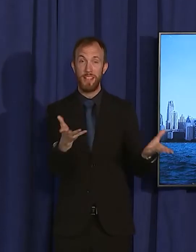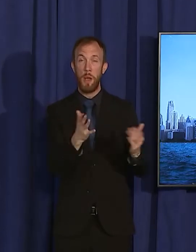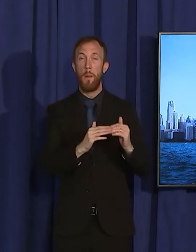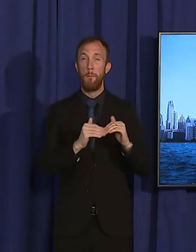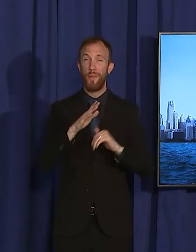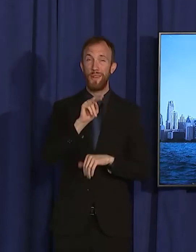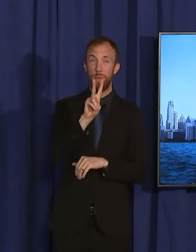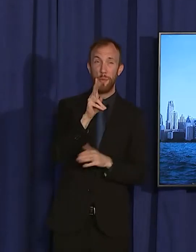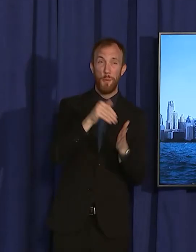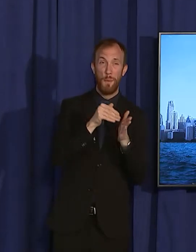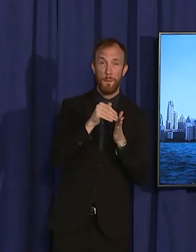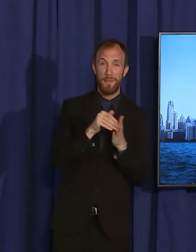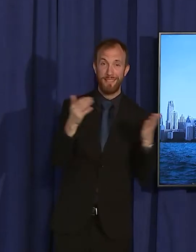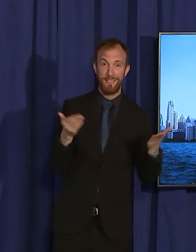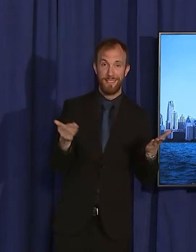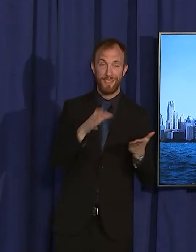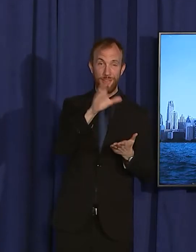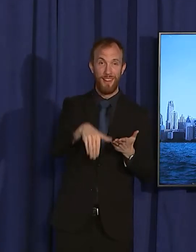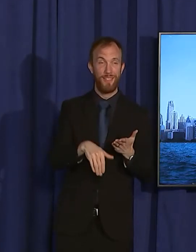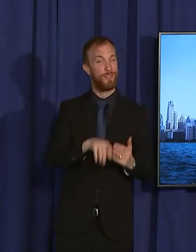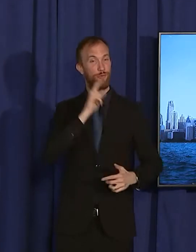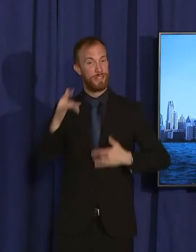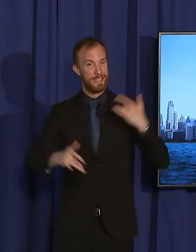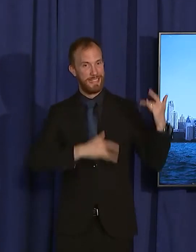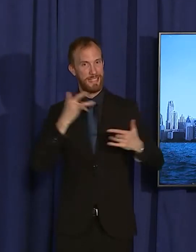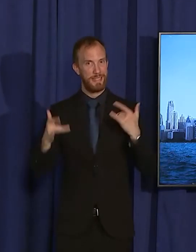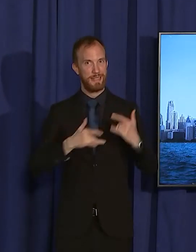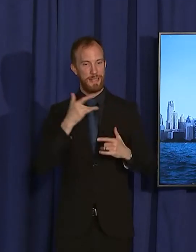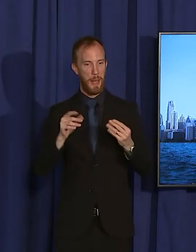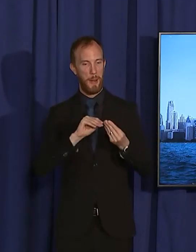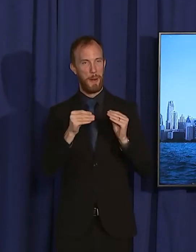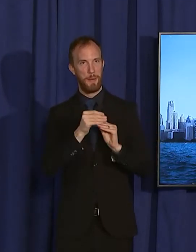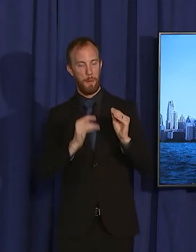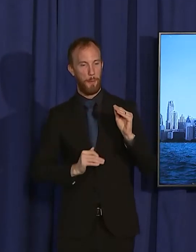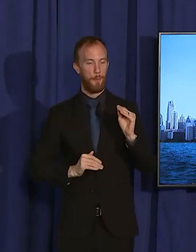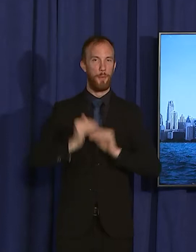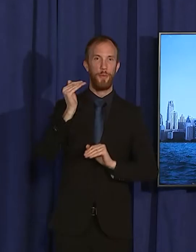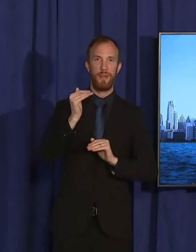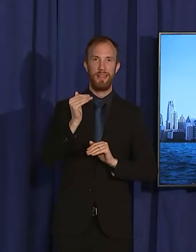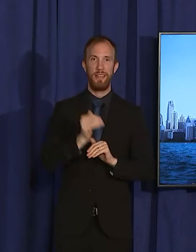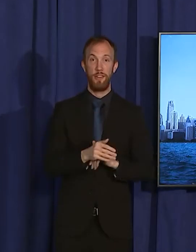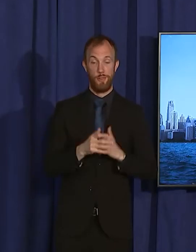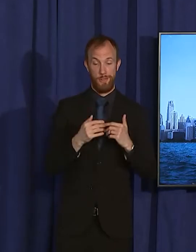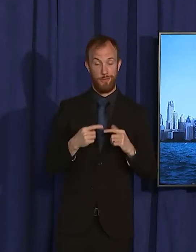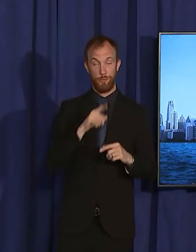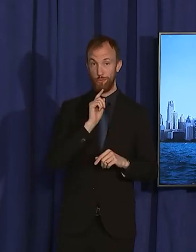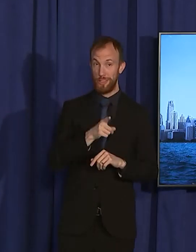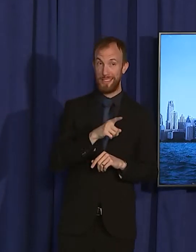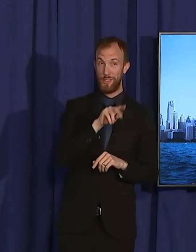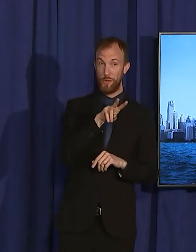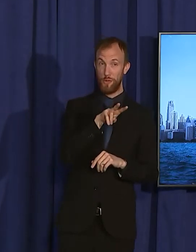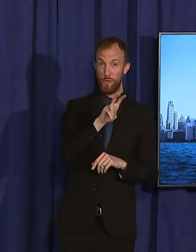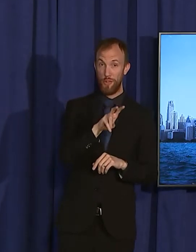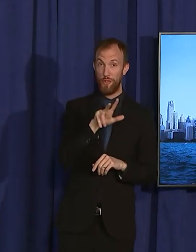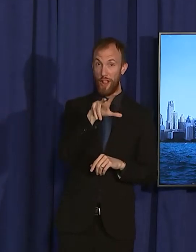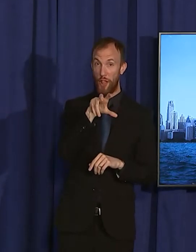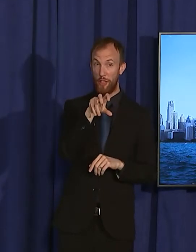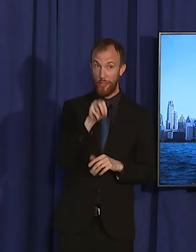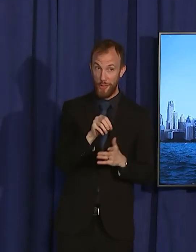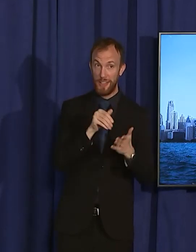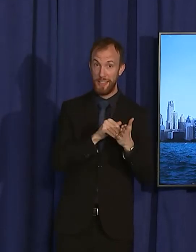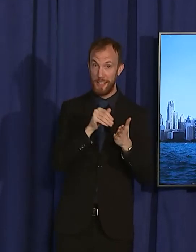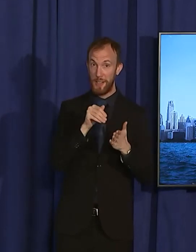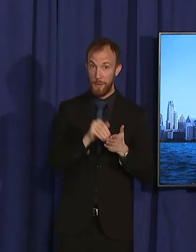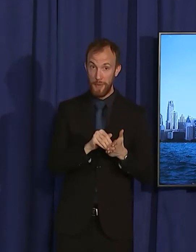city of Chicago. That's an exciting benchmark to hit. We've passed more than 230 million COVID vaccine doses that have